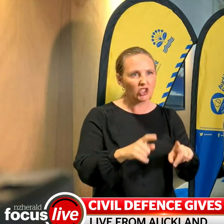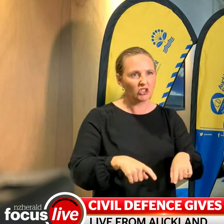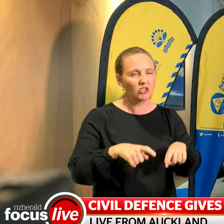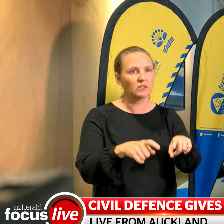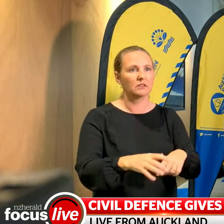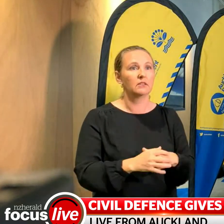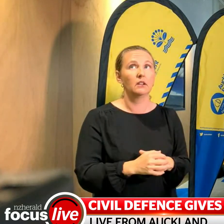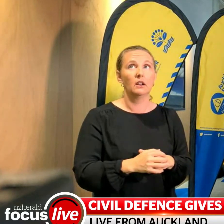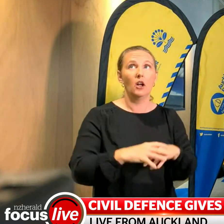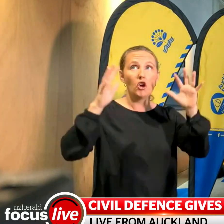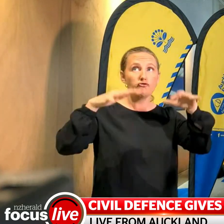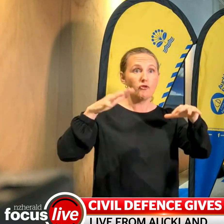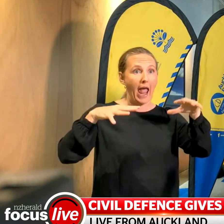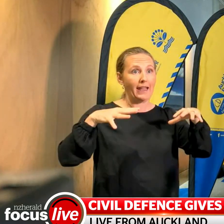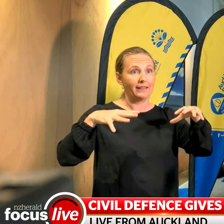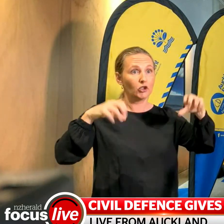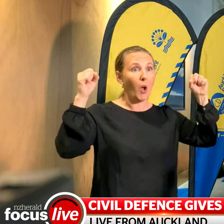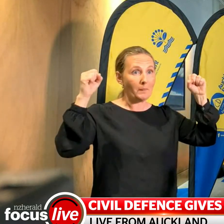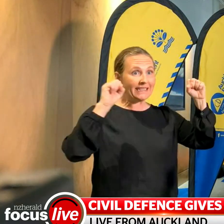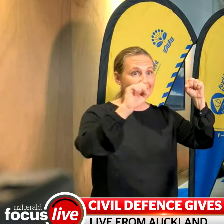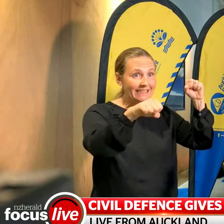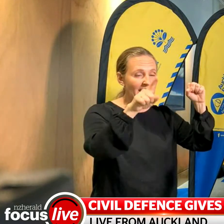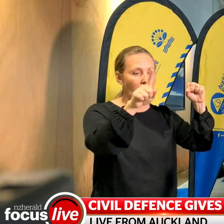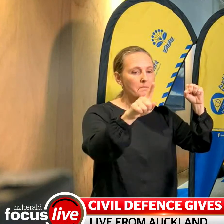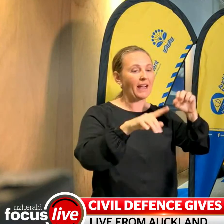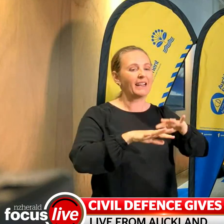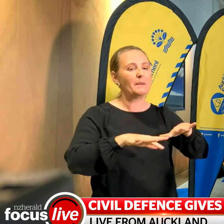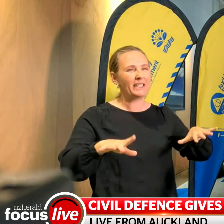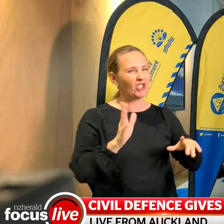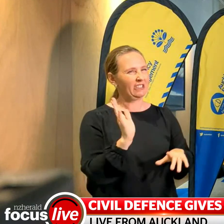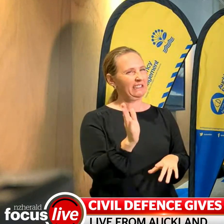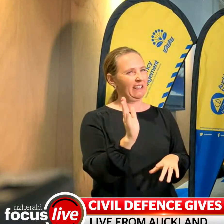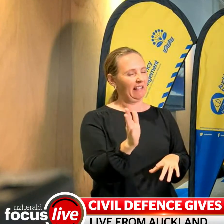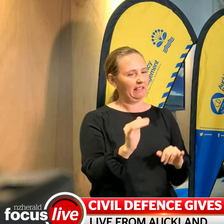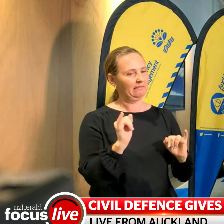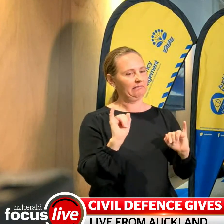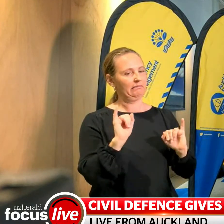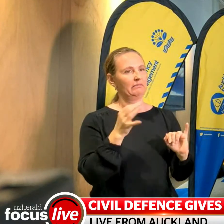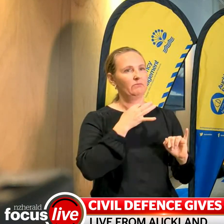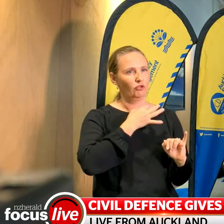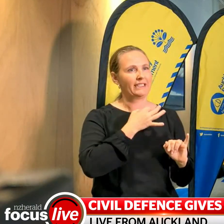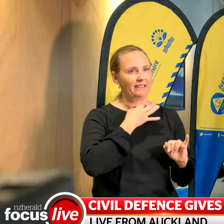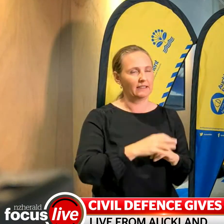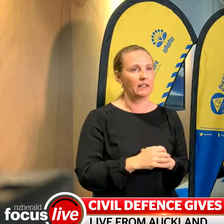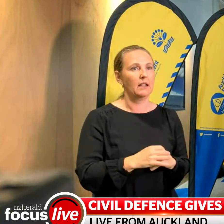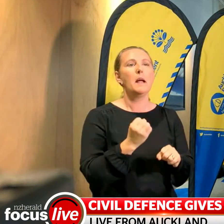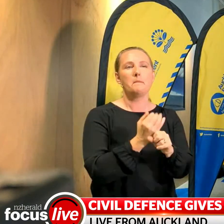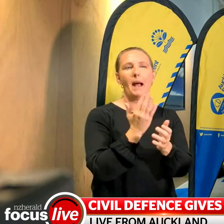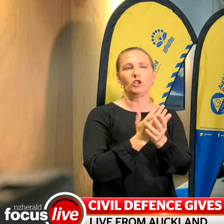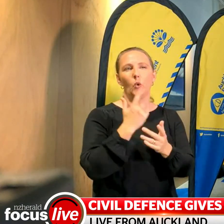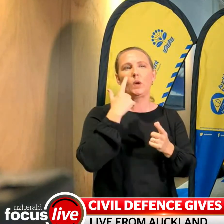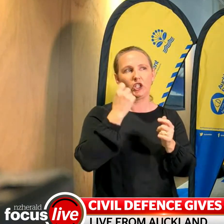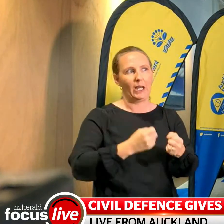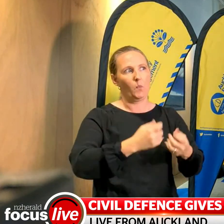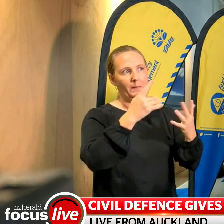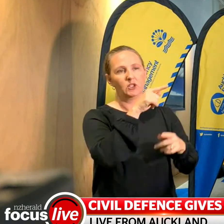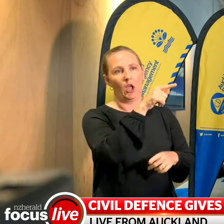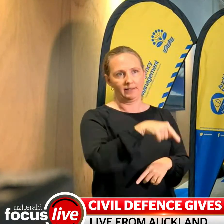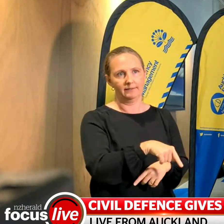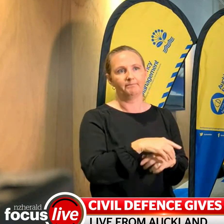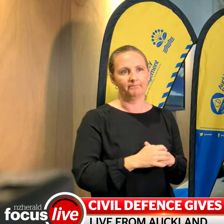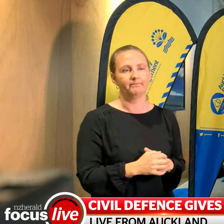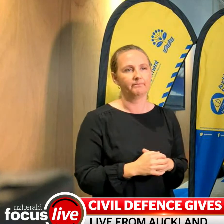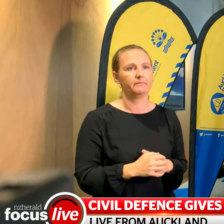because it stopped raining, it may just, doesn't mean that those beaches are now good to go. Just make sure you do check before you head off for a swim at the